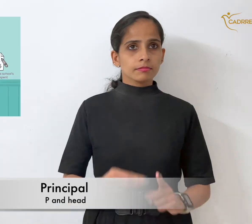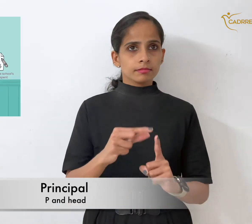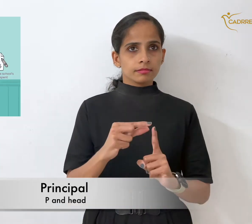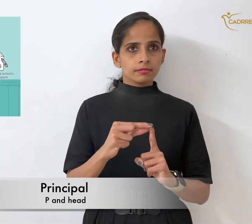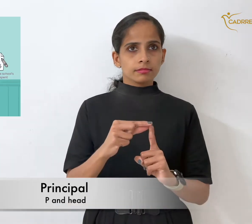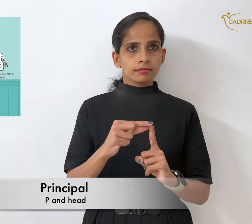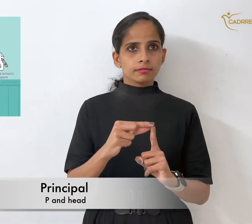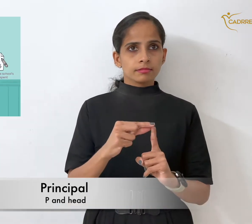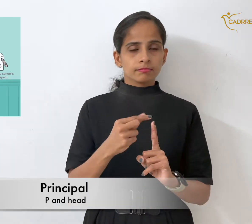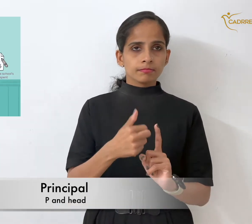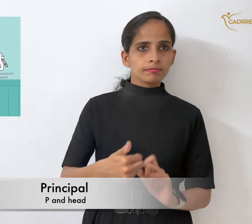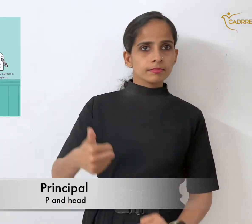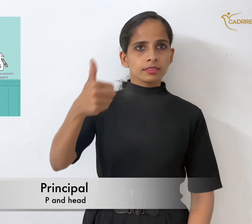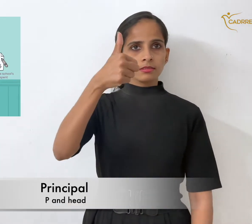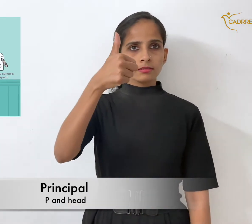Principal.